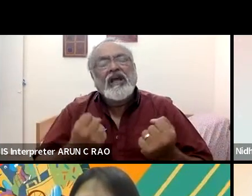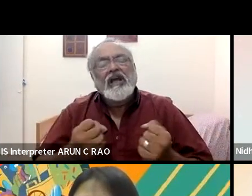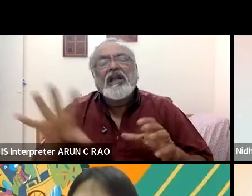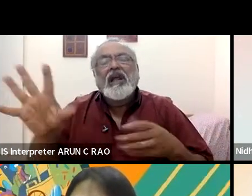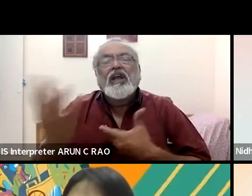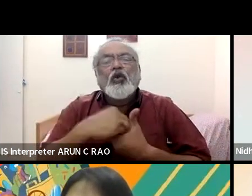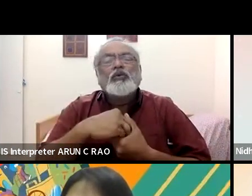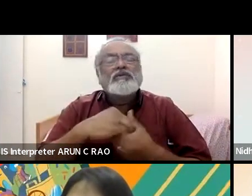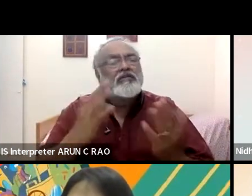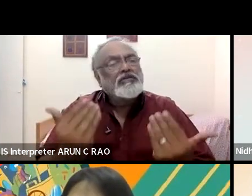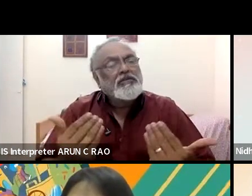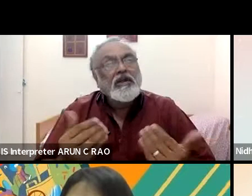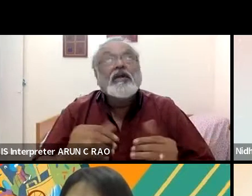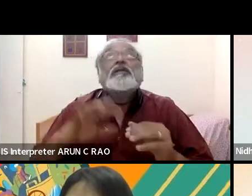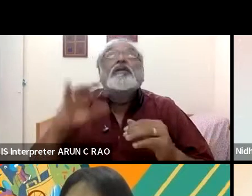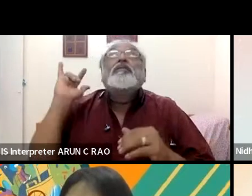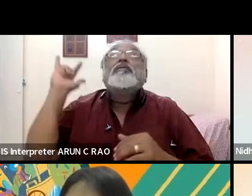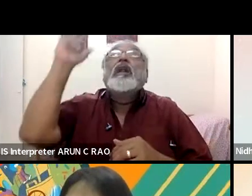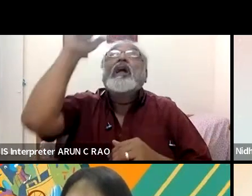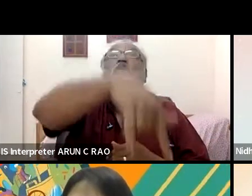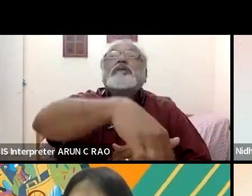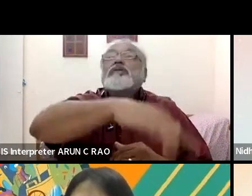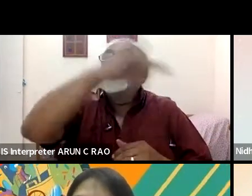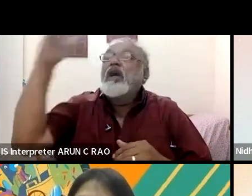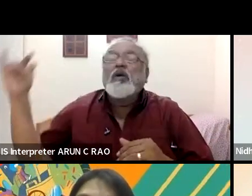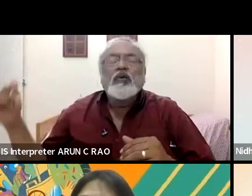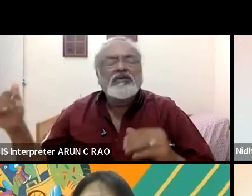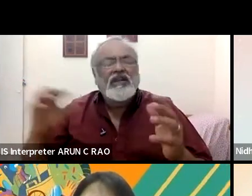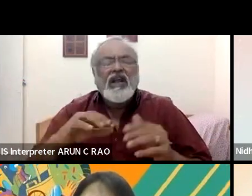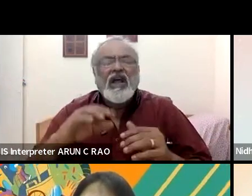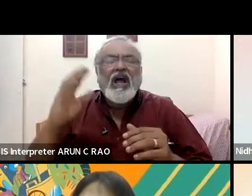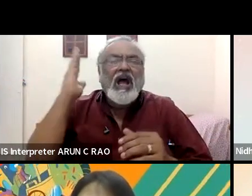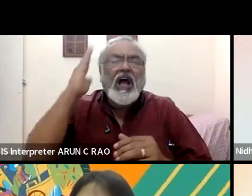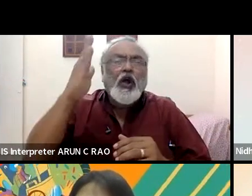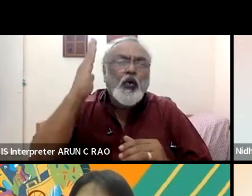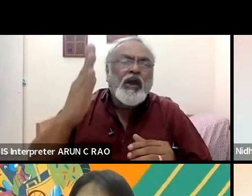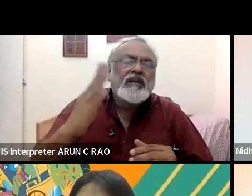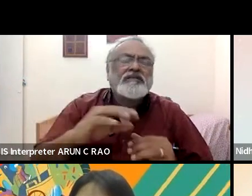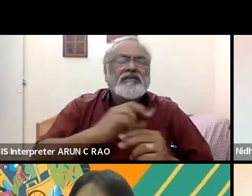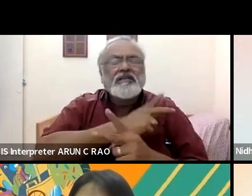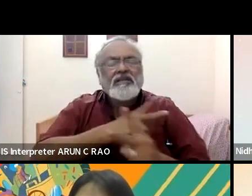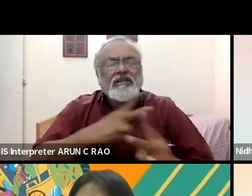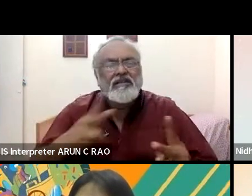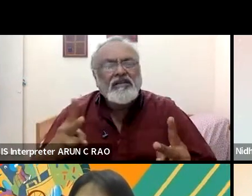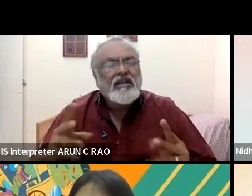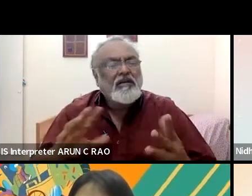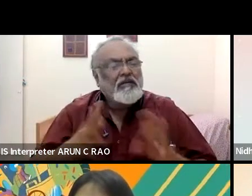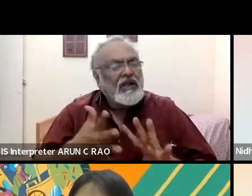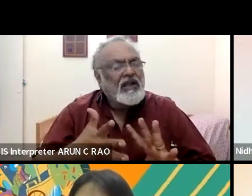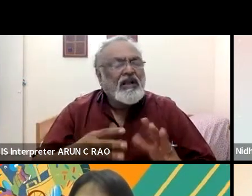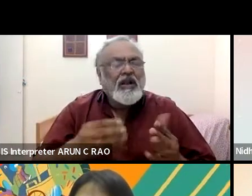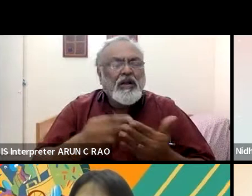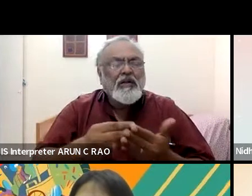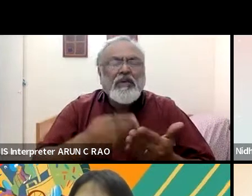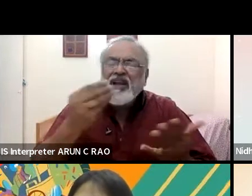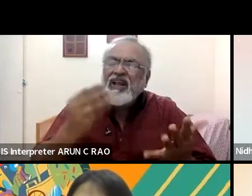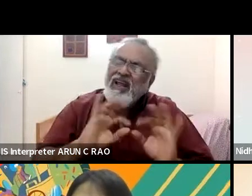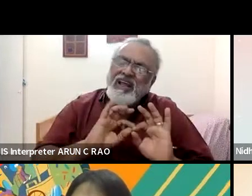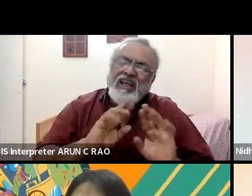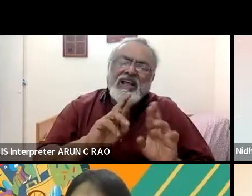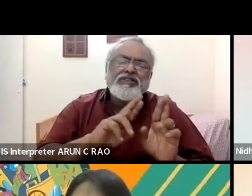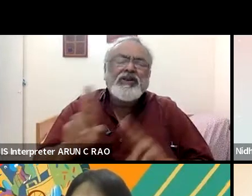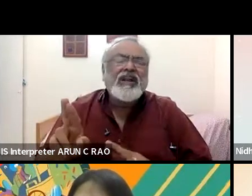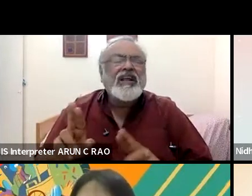the amount of flyovers we do and amount of highways we do. So I think we need to. And what I'm frustrated about is we